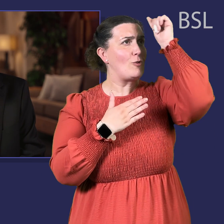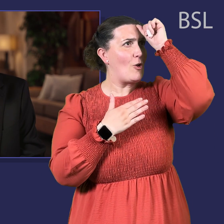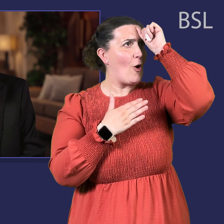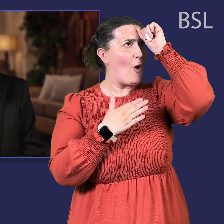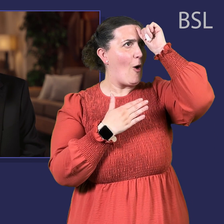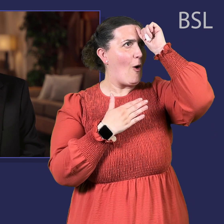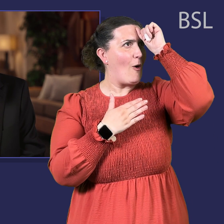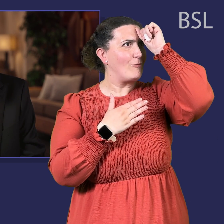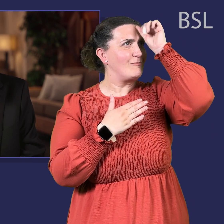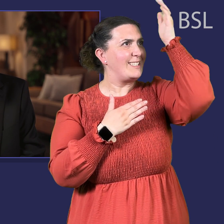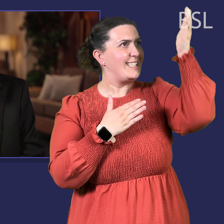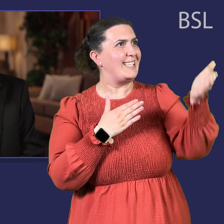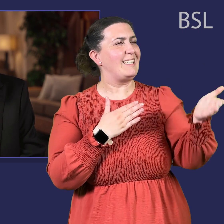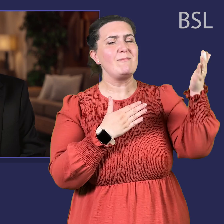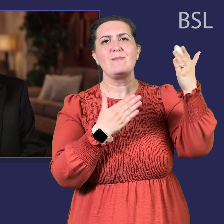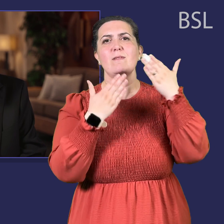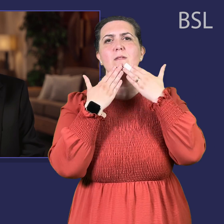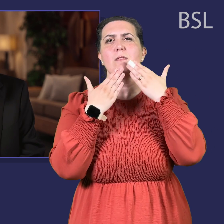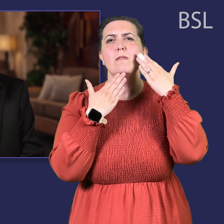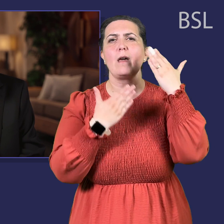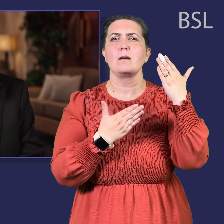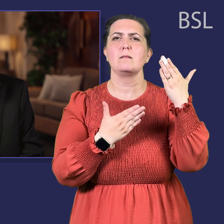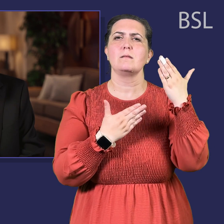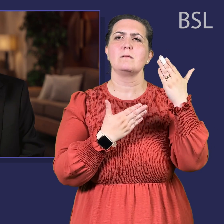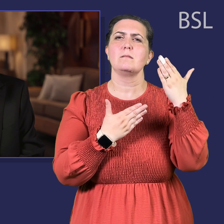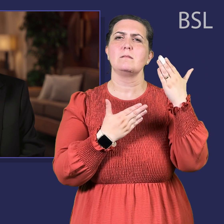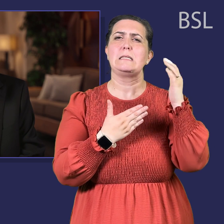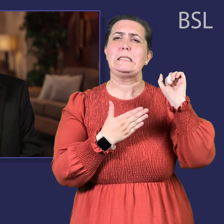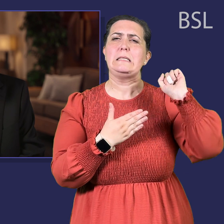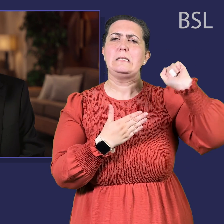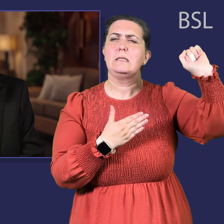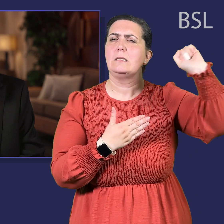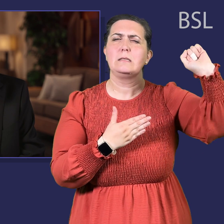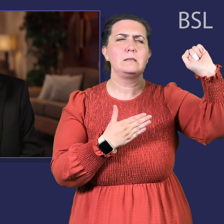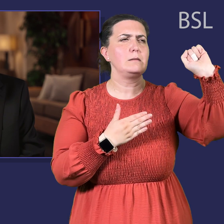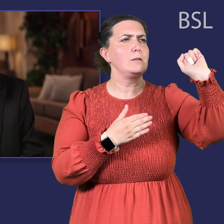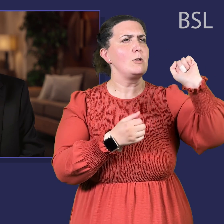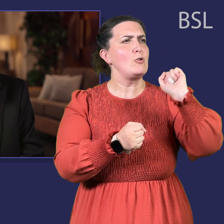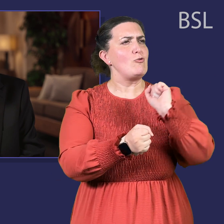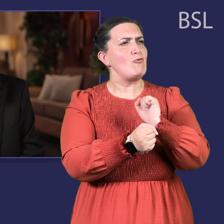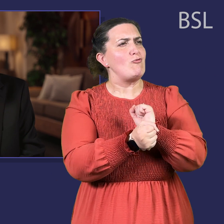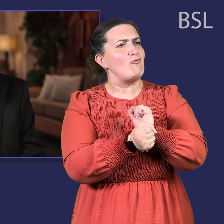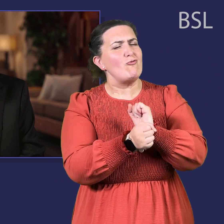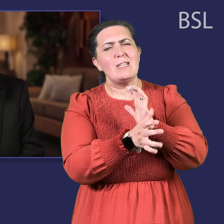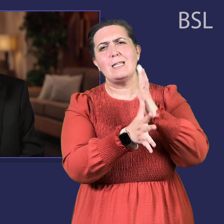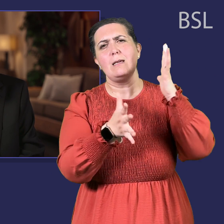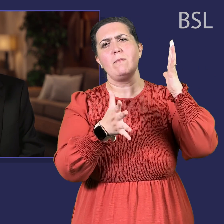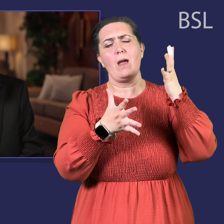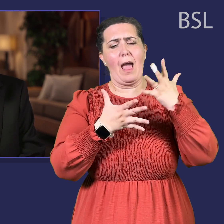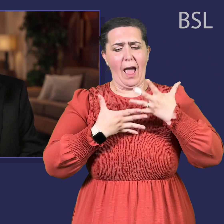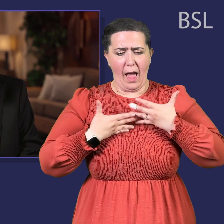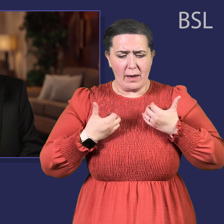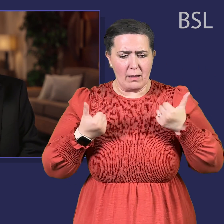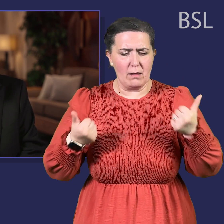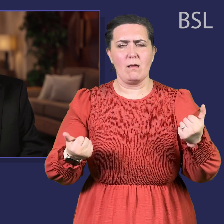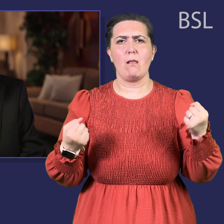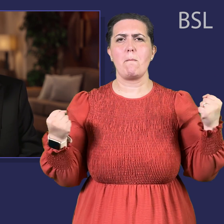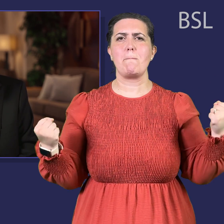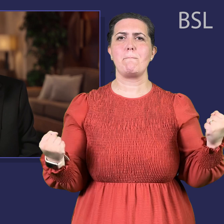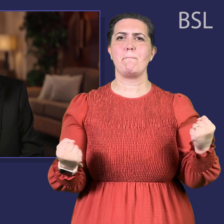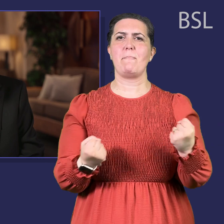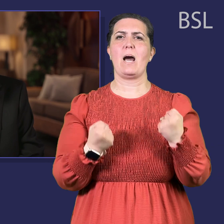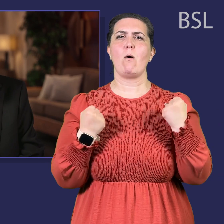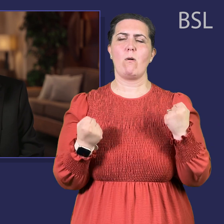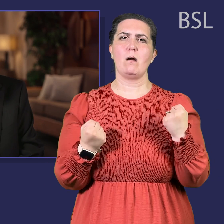know him. How thankful I am for his redeeming and healing